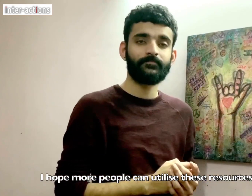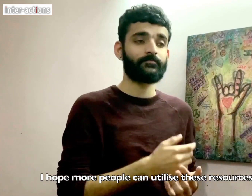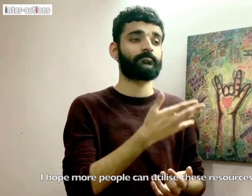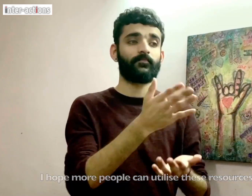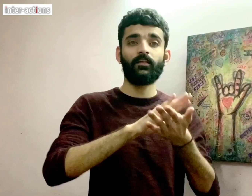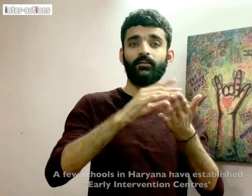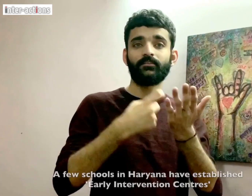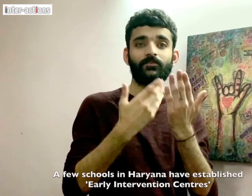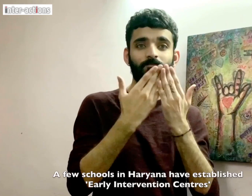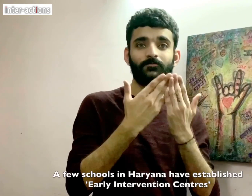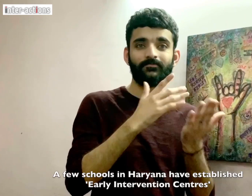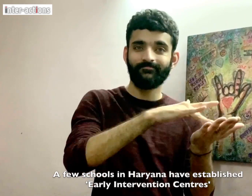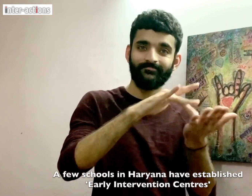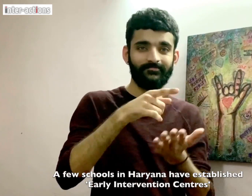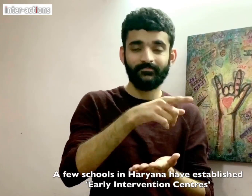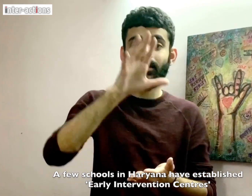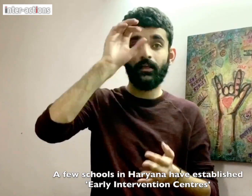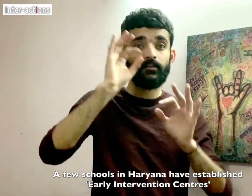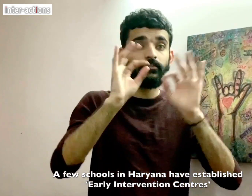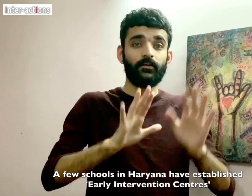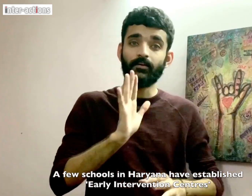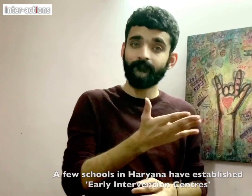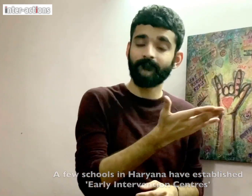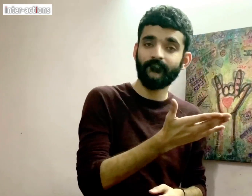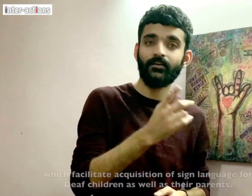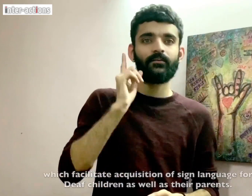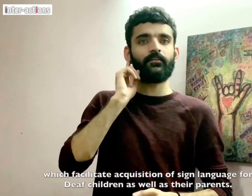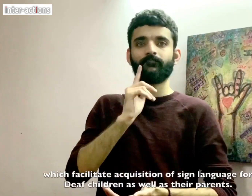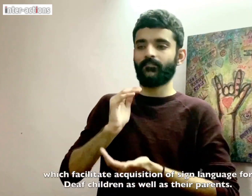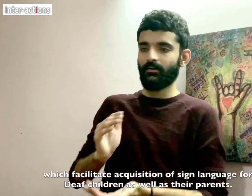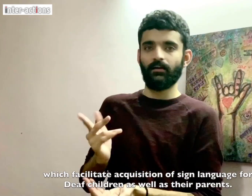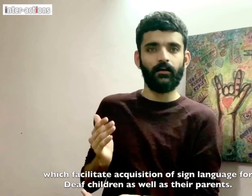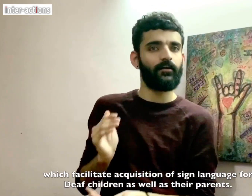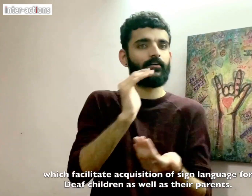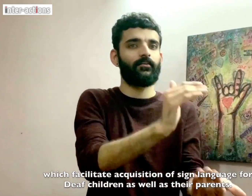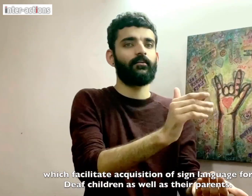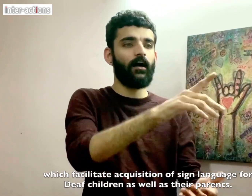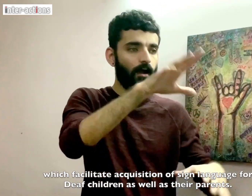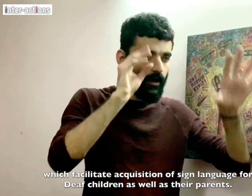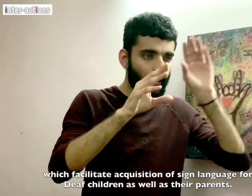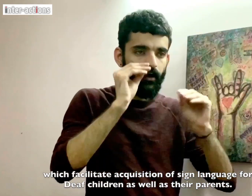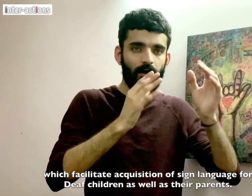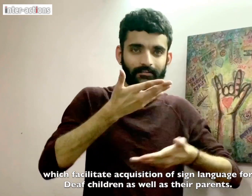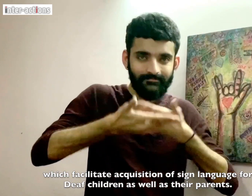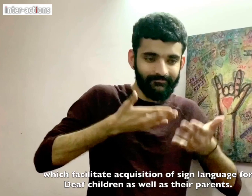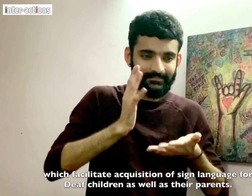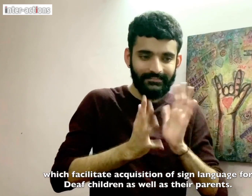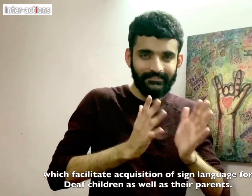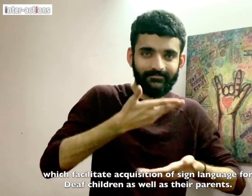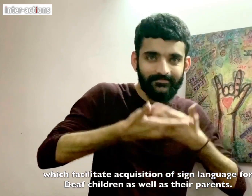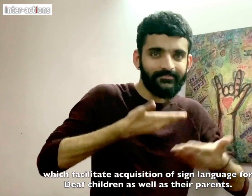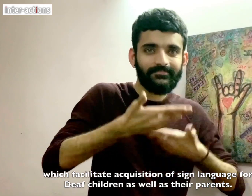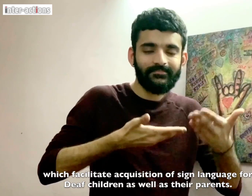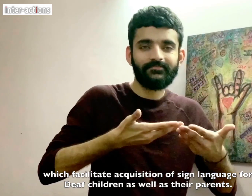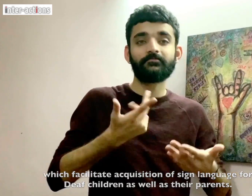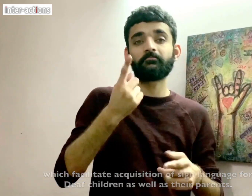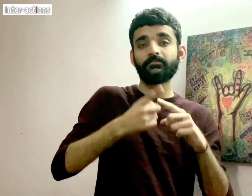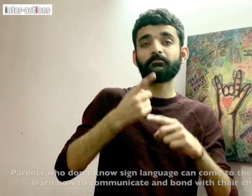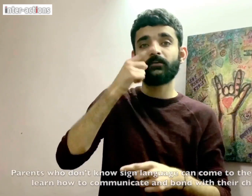these resources. A few schools in Haryana have established early intervention centers which facilitate acquisition of sign language for deaf children as well as their parents. Parents who